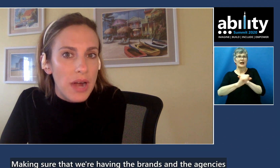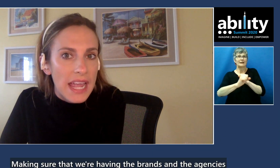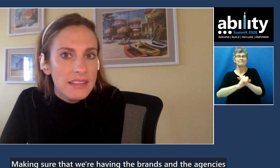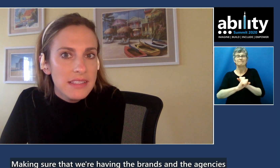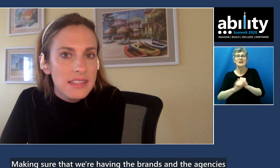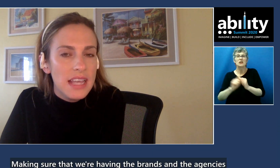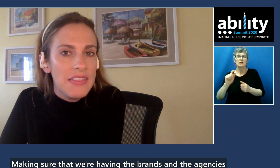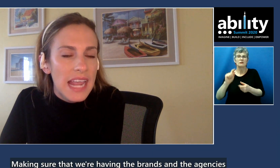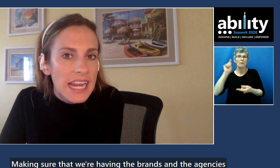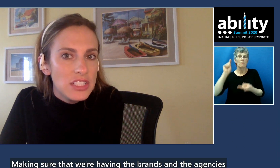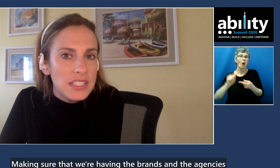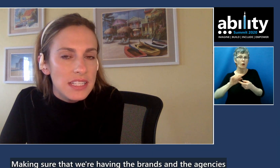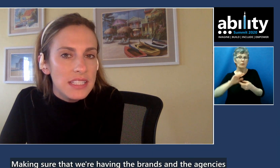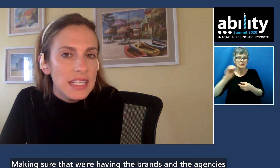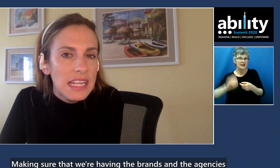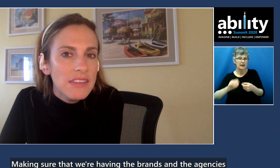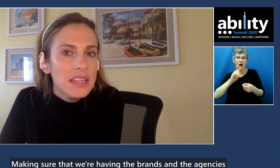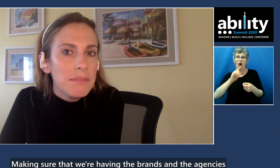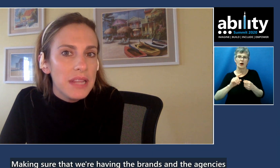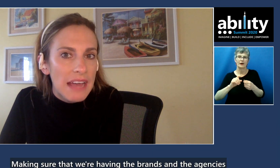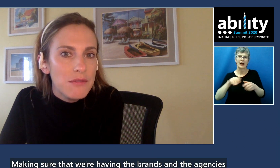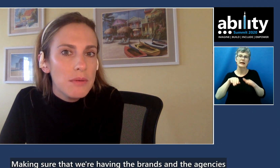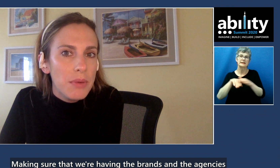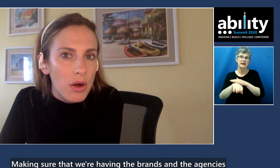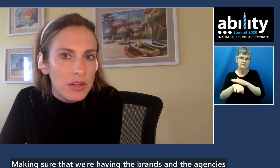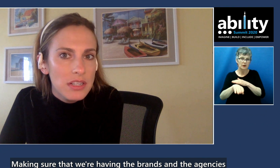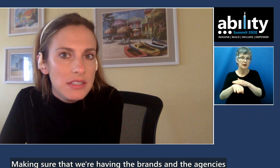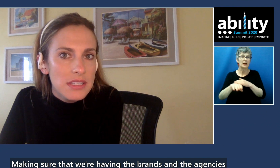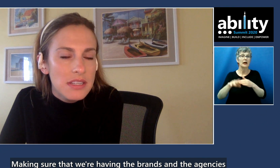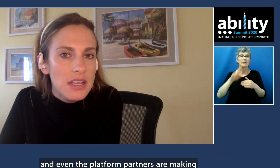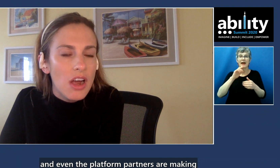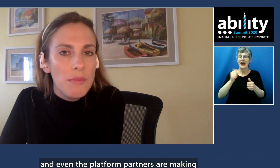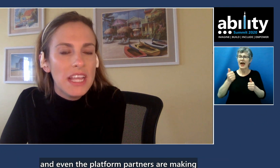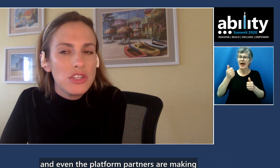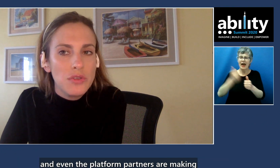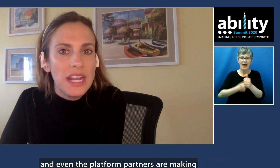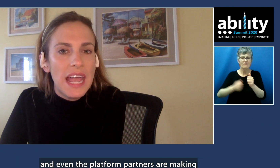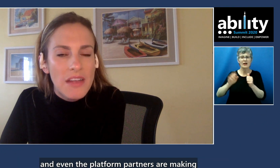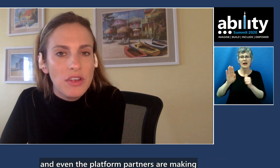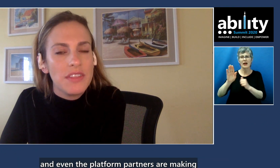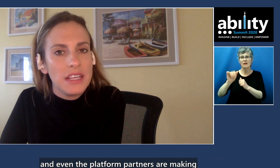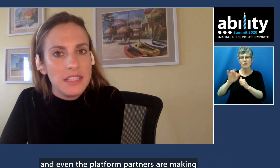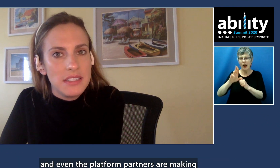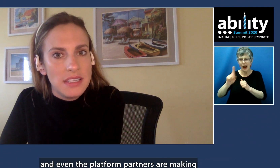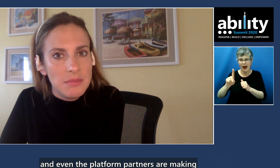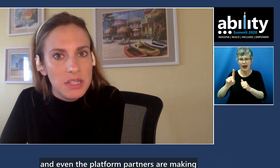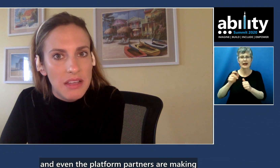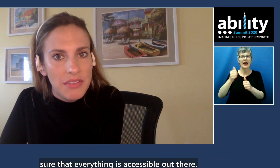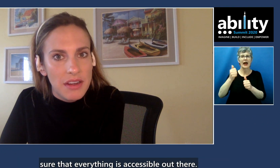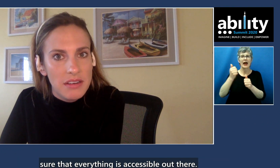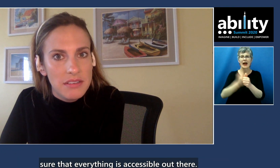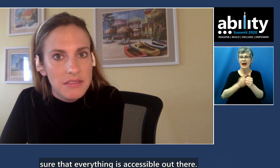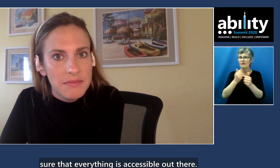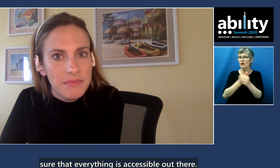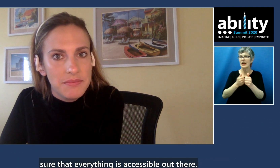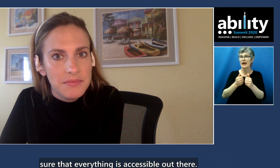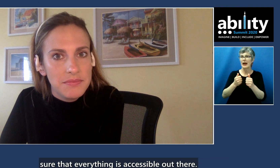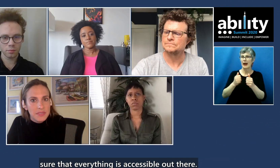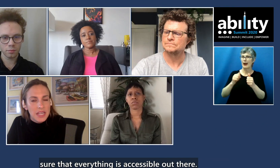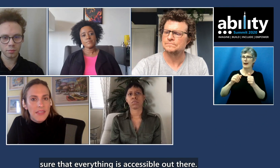having the brands and the agencies and even the platform partners are making sure that everything is accessible out